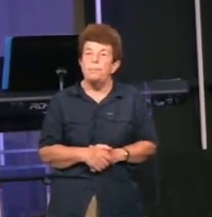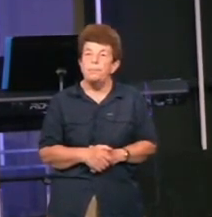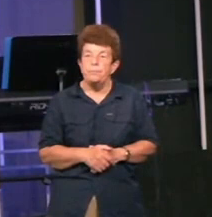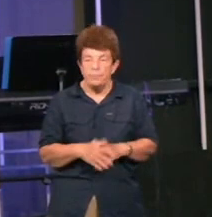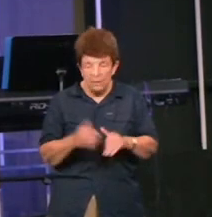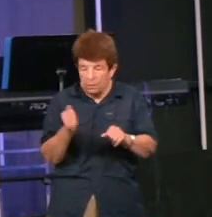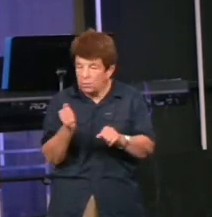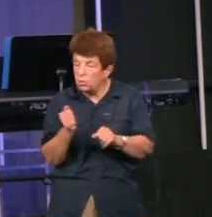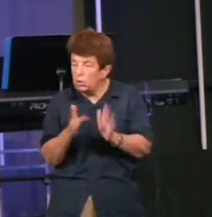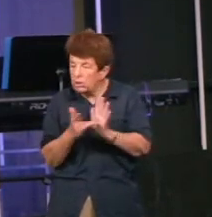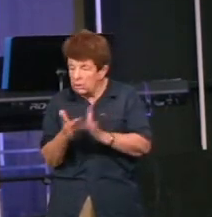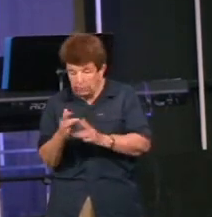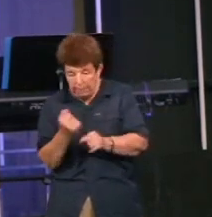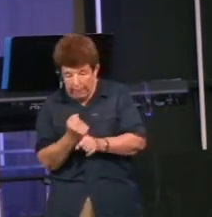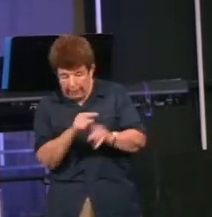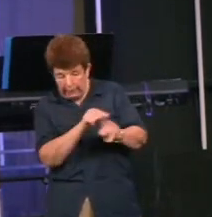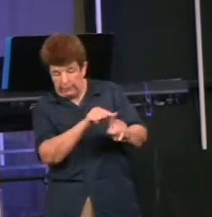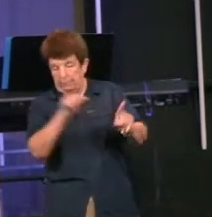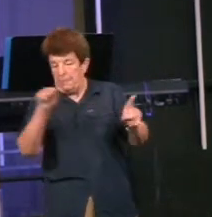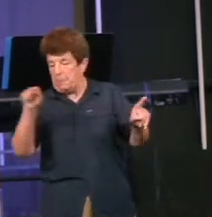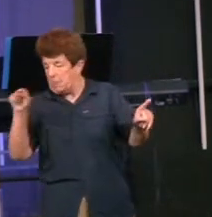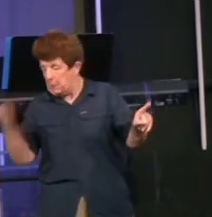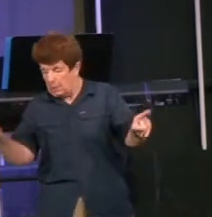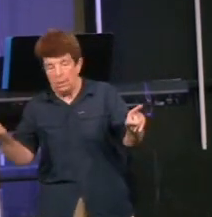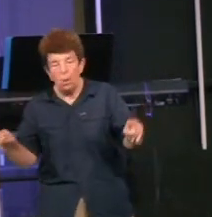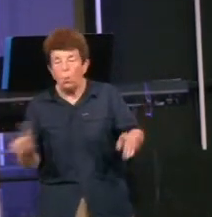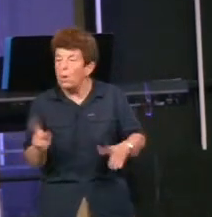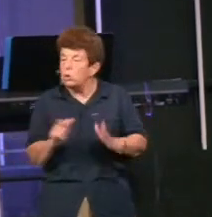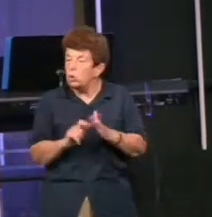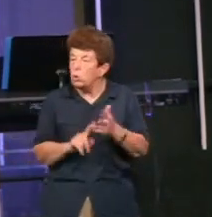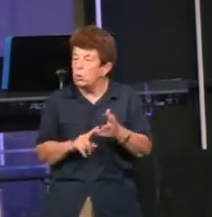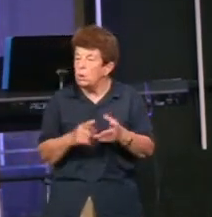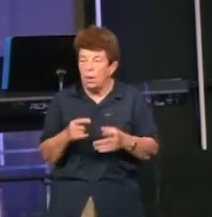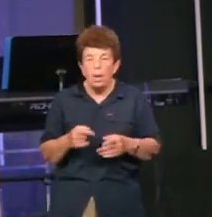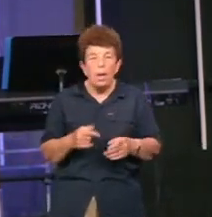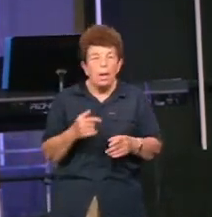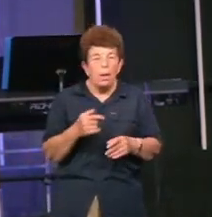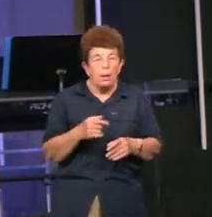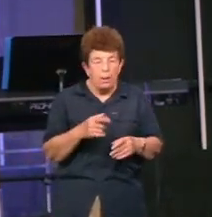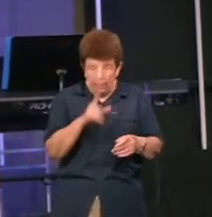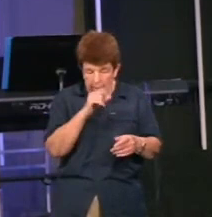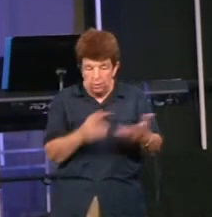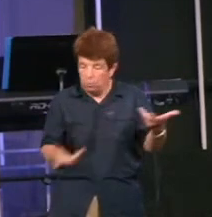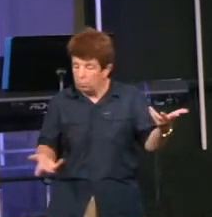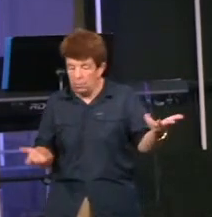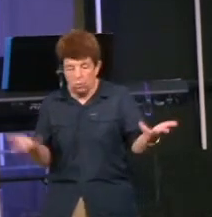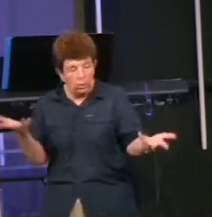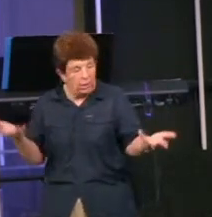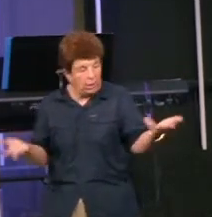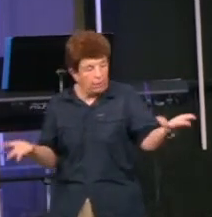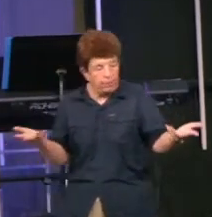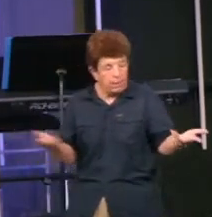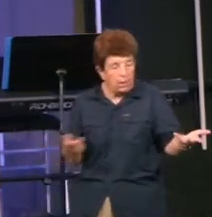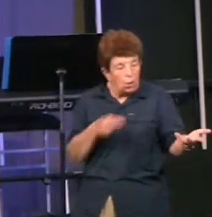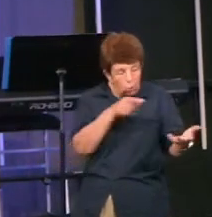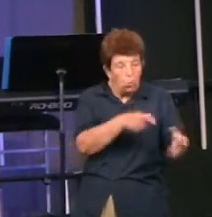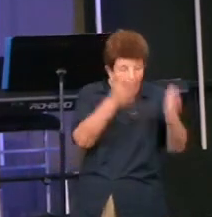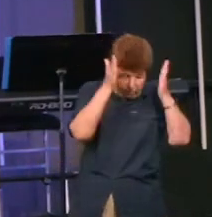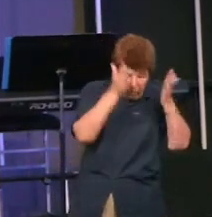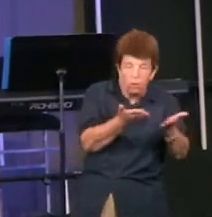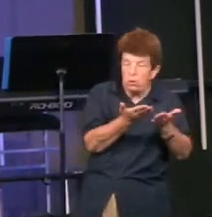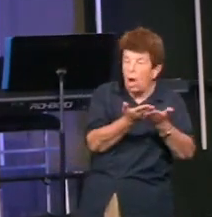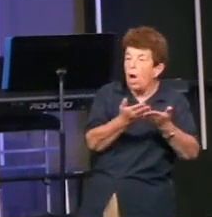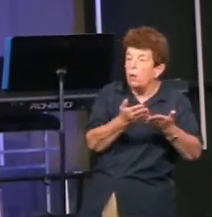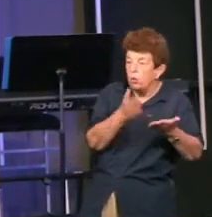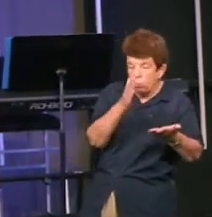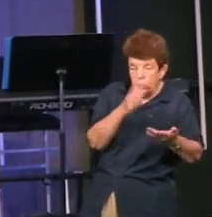Jesus makes his statement, and what he's doing is he's making a comparison. He says, you're so focused on the